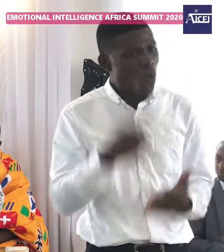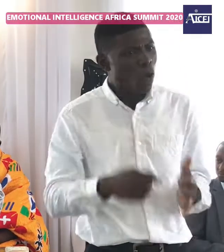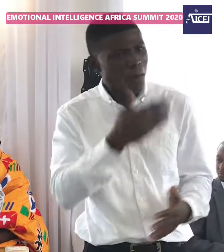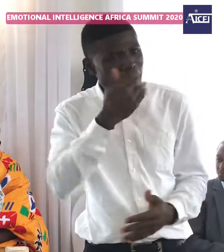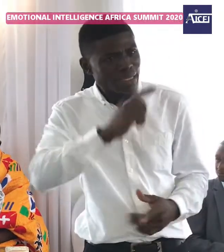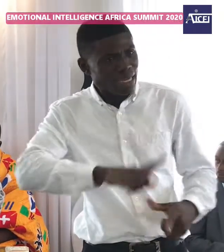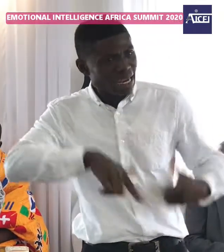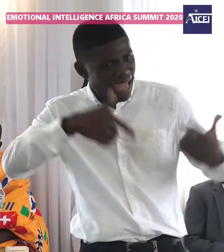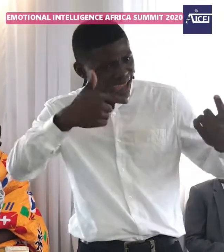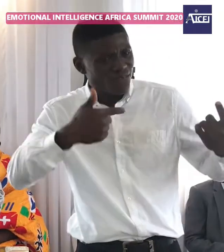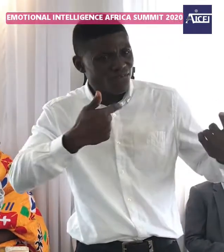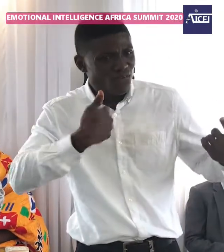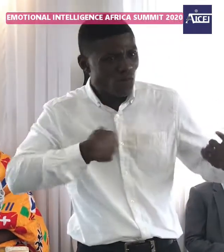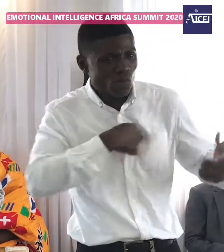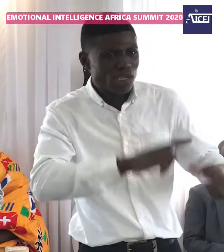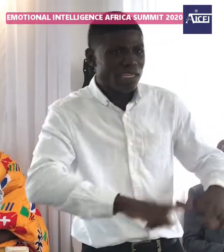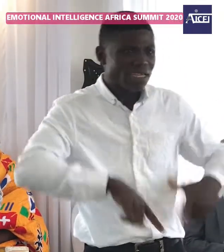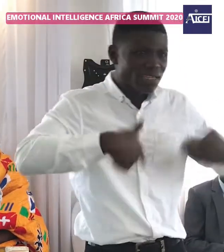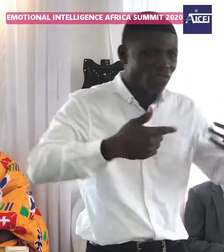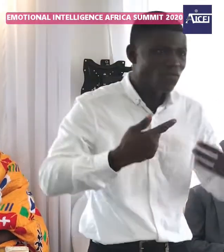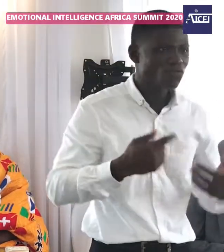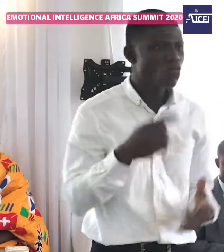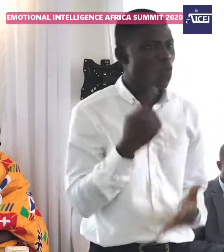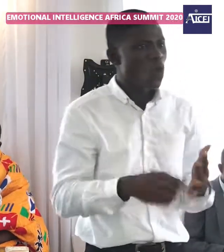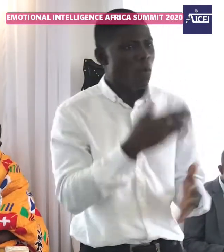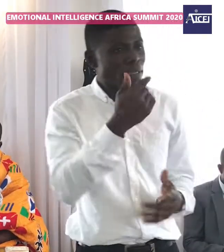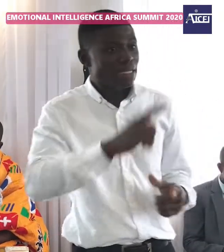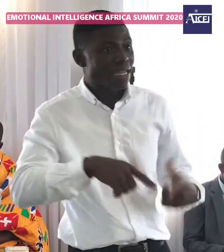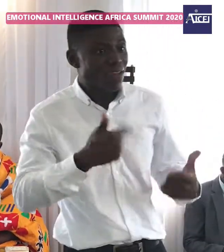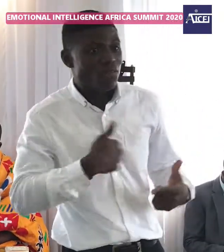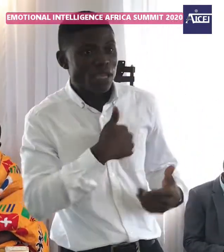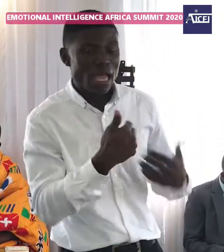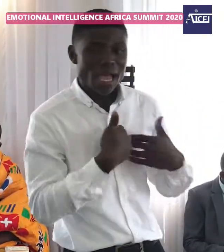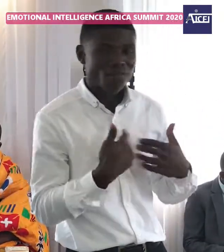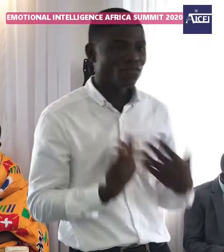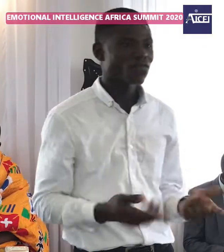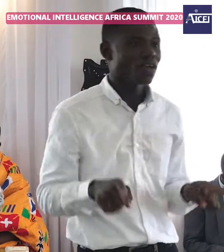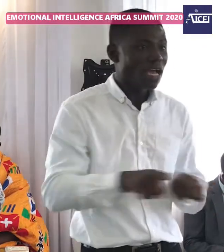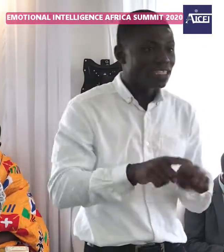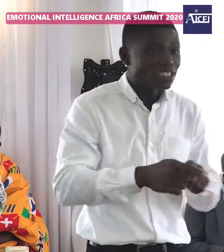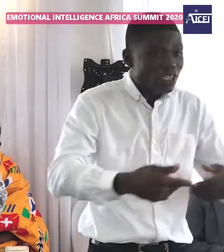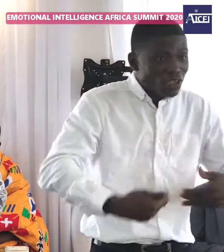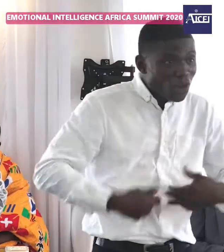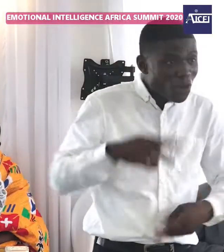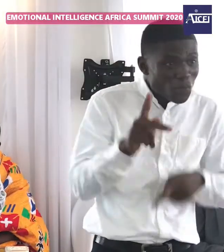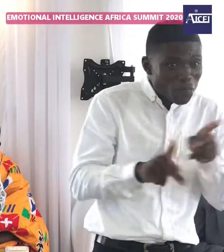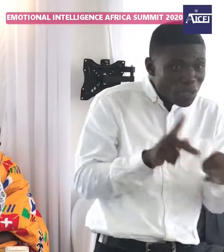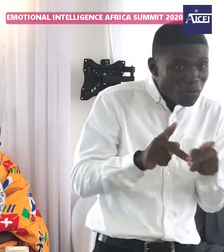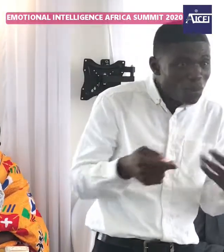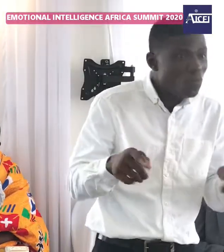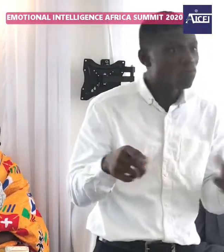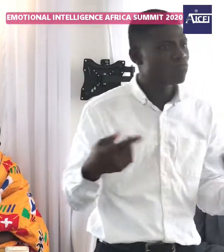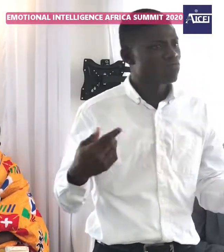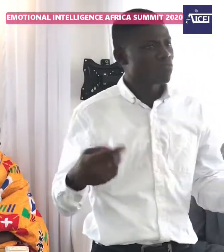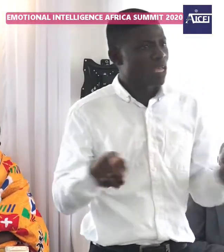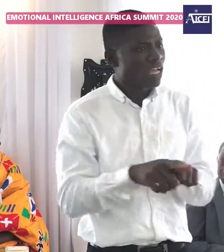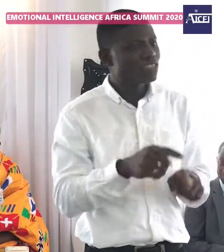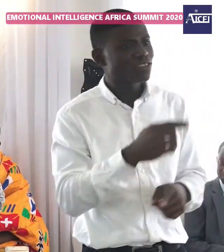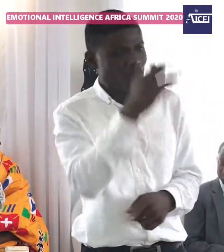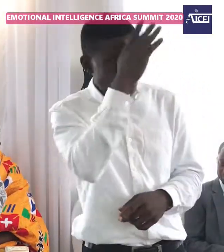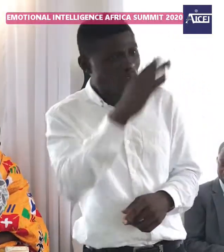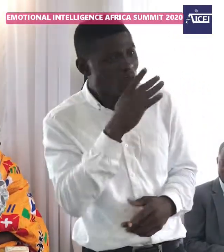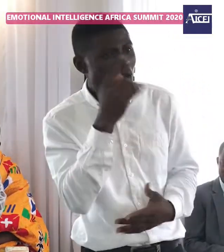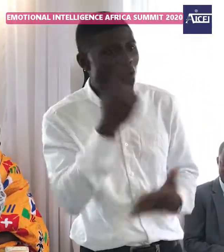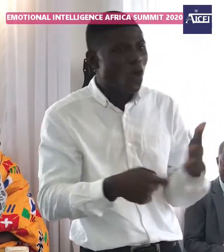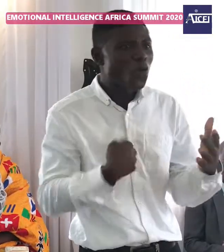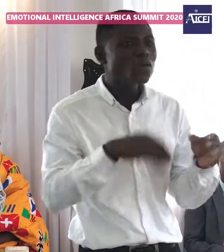That is what I came to provoke us on this afternoon. As the young generation and as parents, what are we teaching our children? How are we training them so